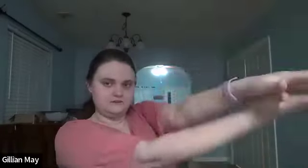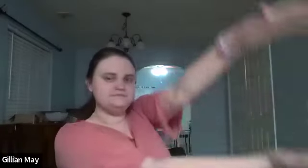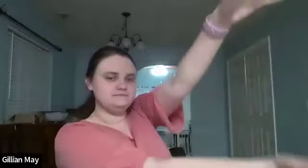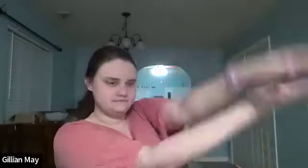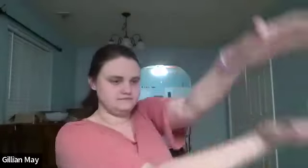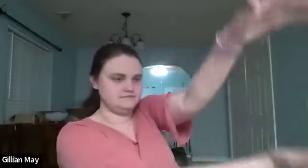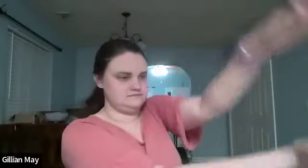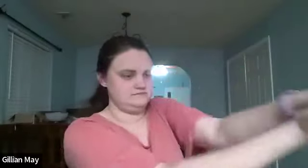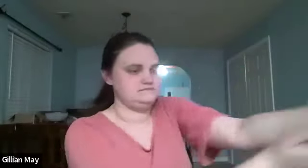alligator.